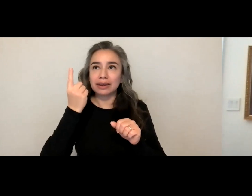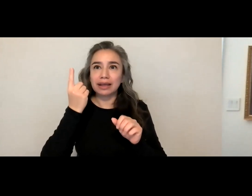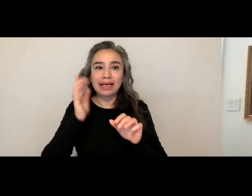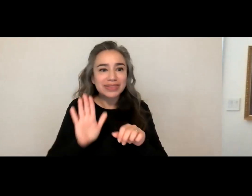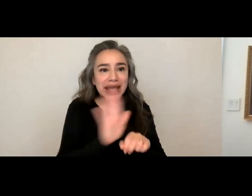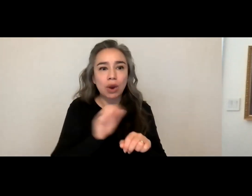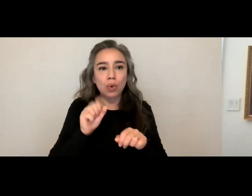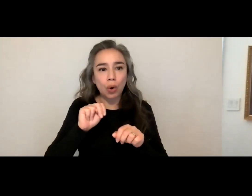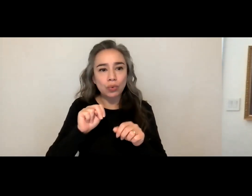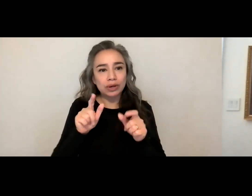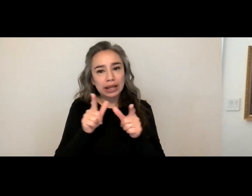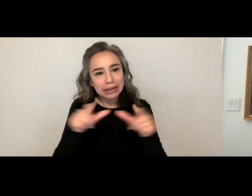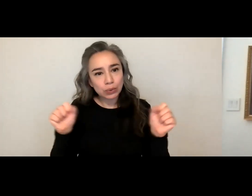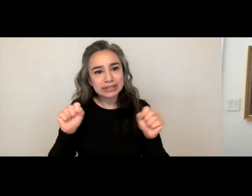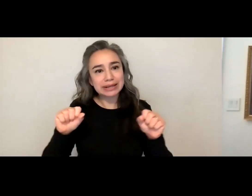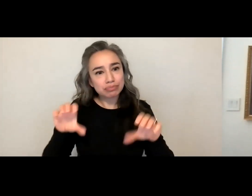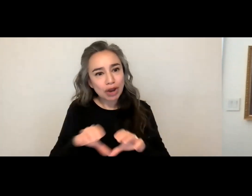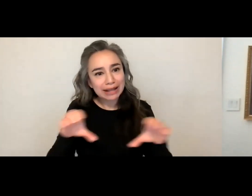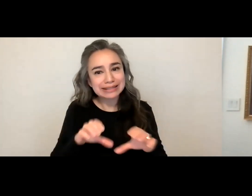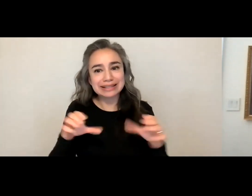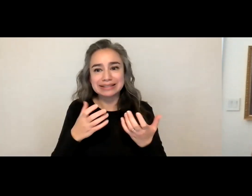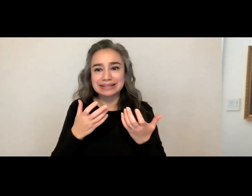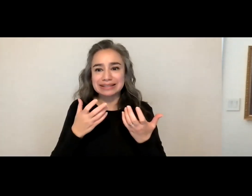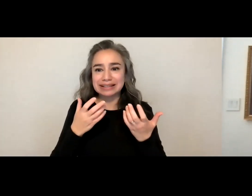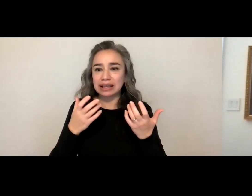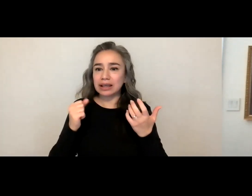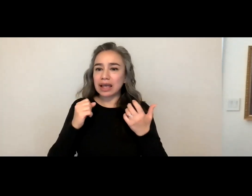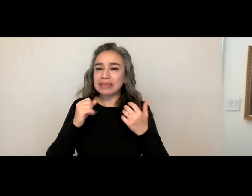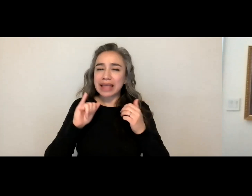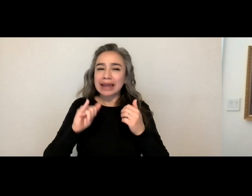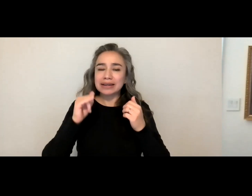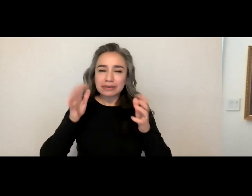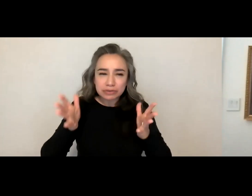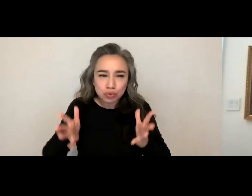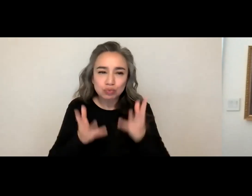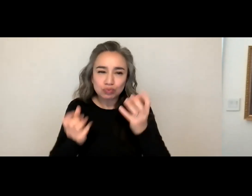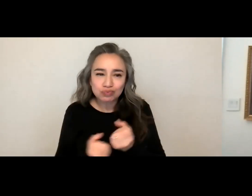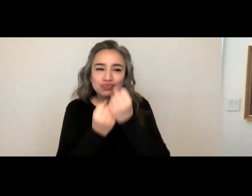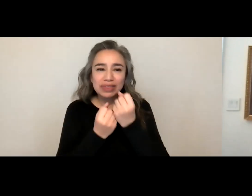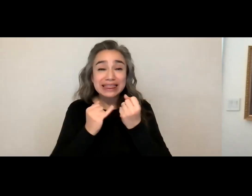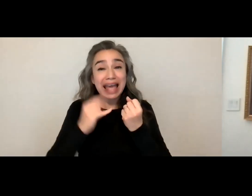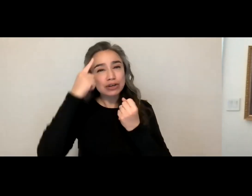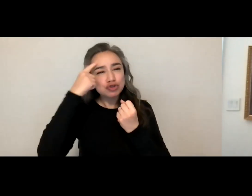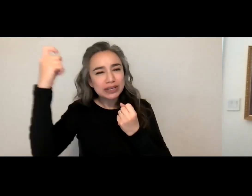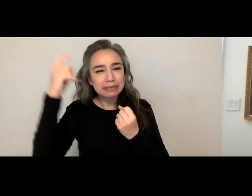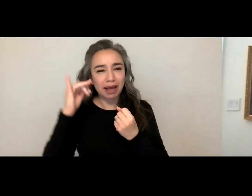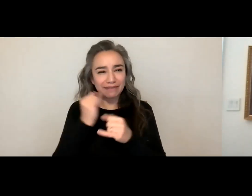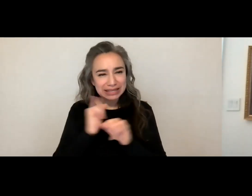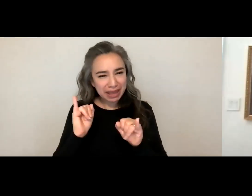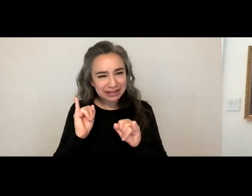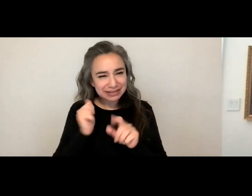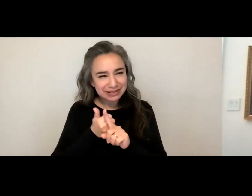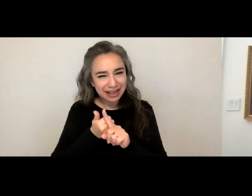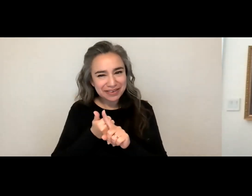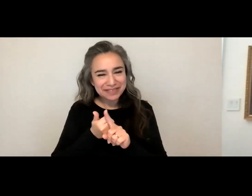linguistic practices are undermining that very dream of independence, you see? And so so I've been, for the